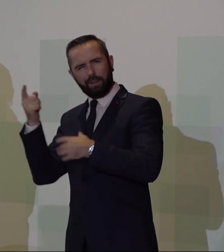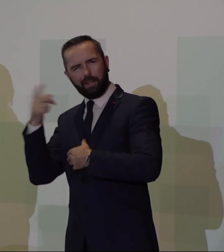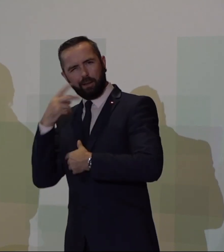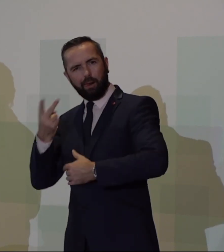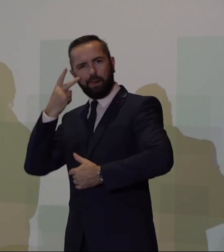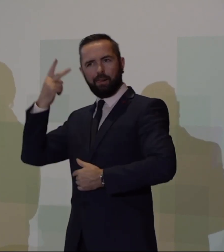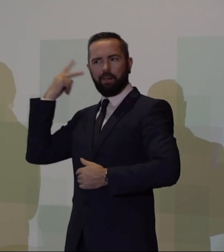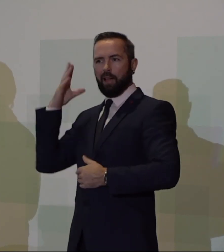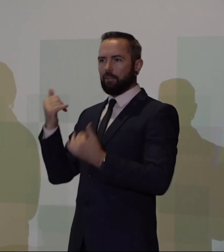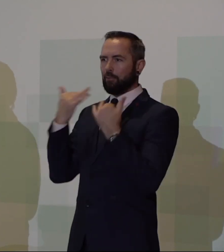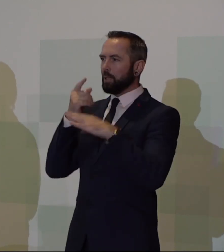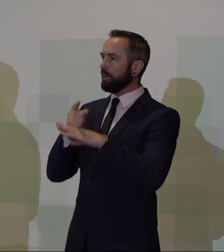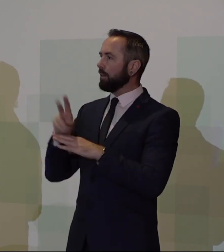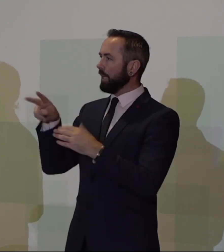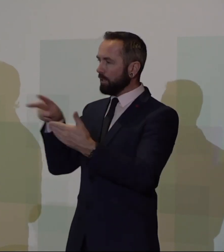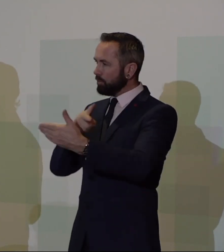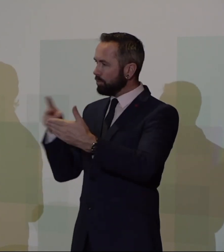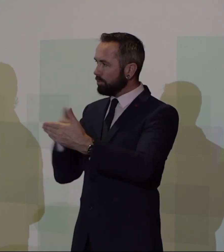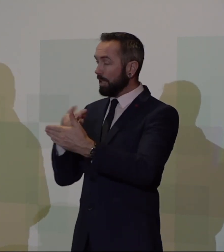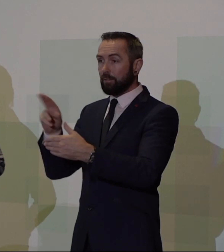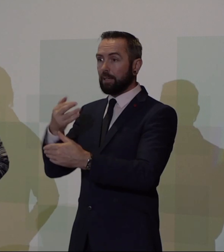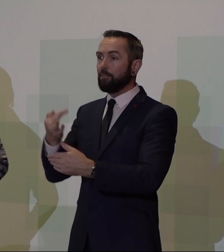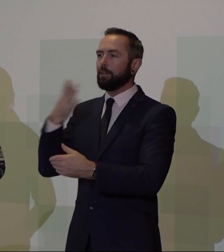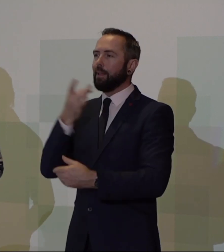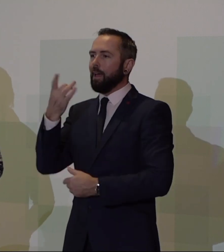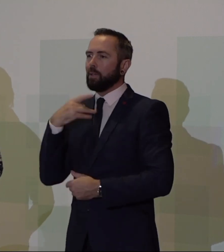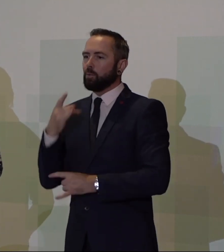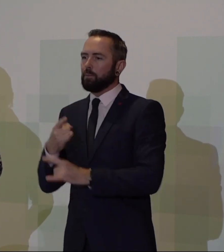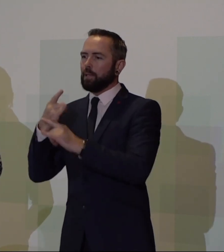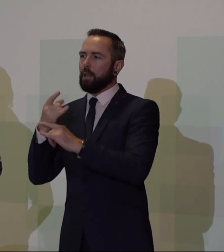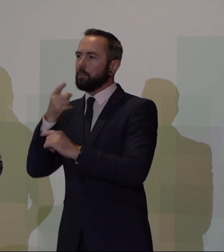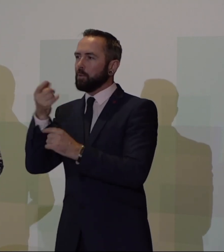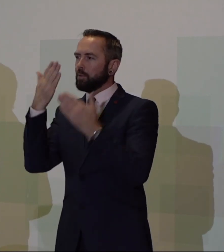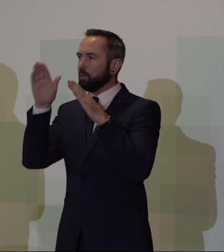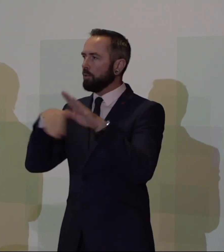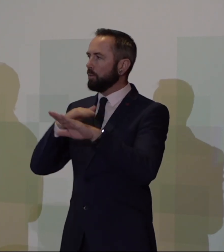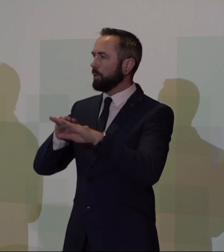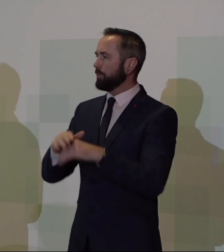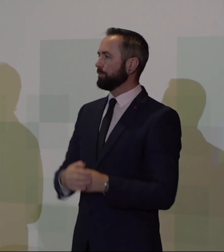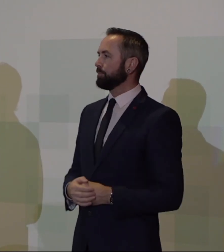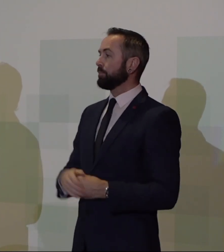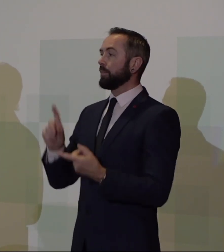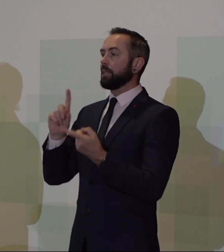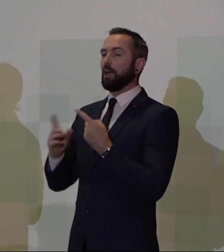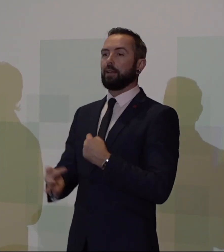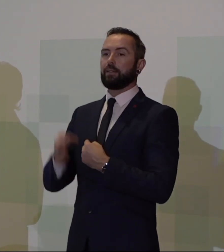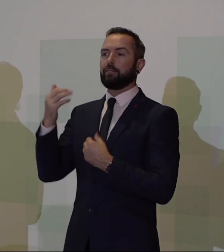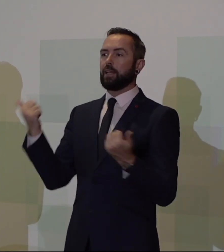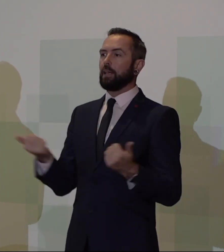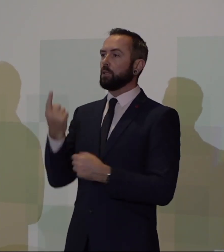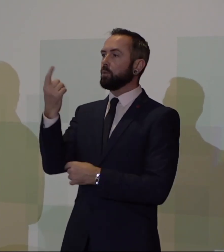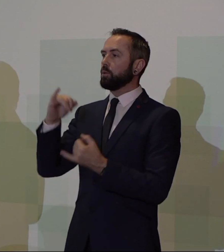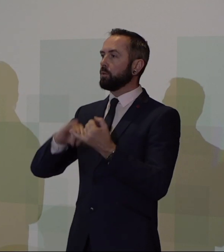it? So you'll have all the information, and if you can't find it, just ask us and we'll be happy to provide it. And secondly, if there is anybody who